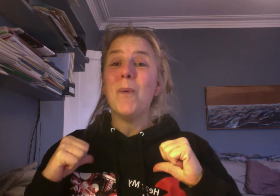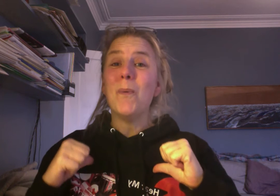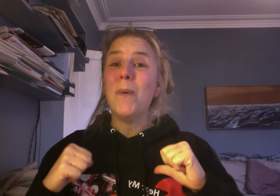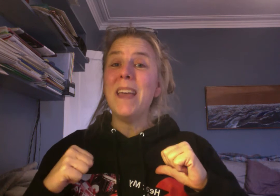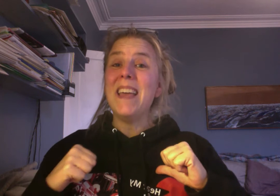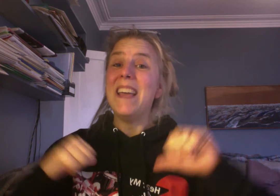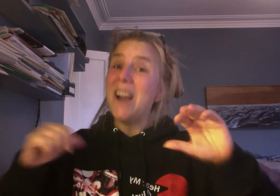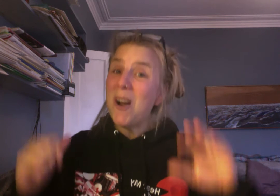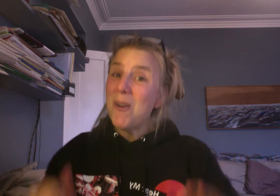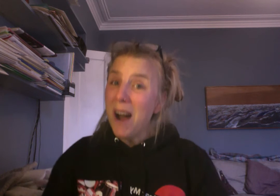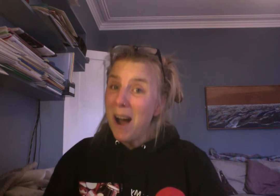We go up,